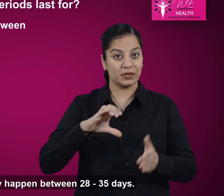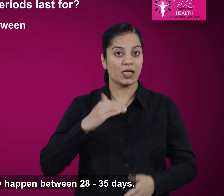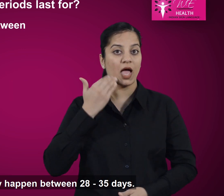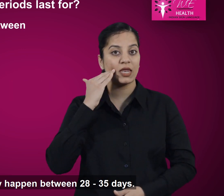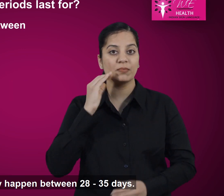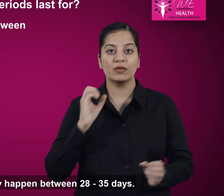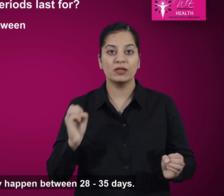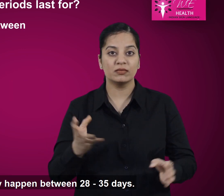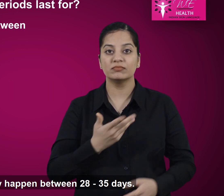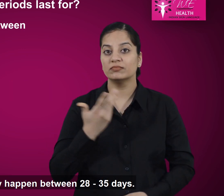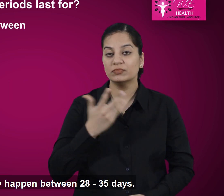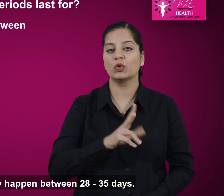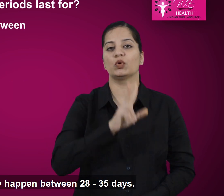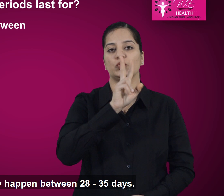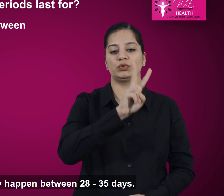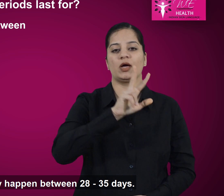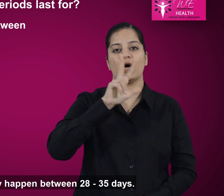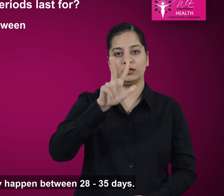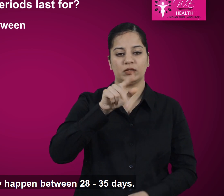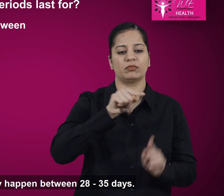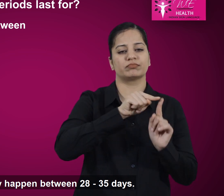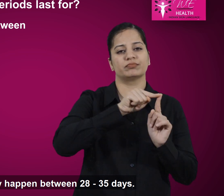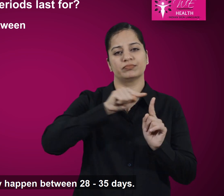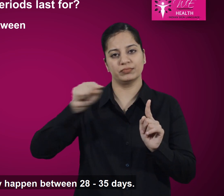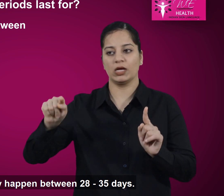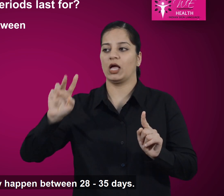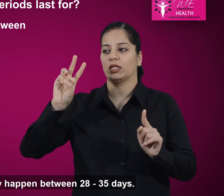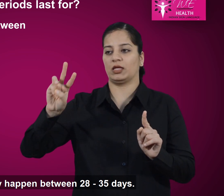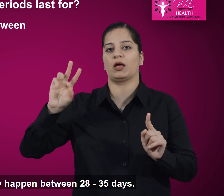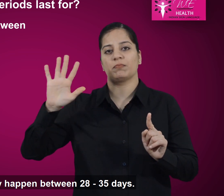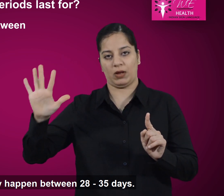Periods generally happen between 28 to 35 days.